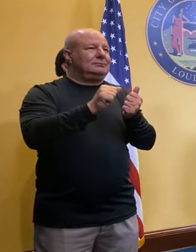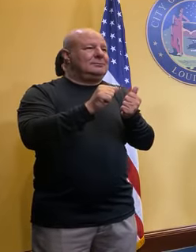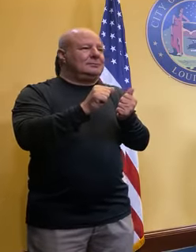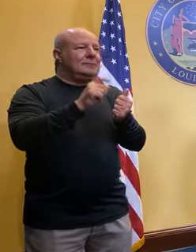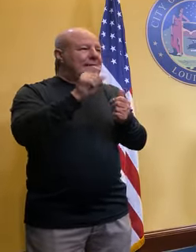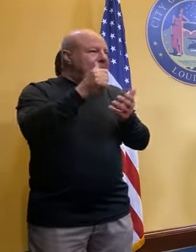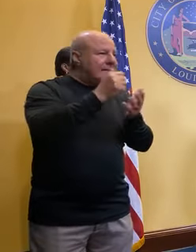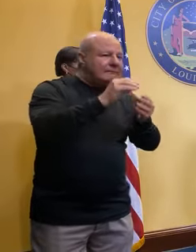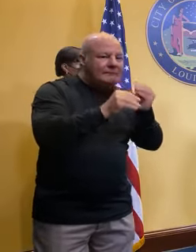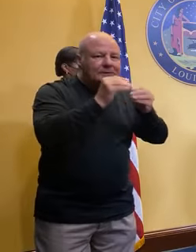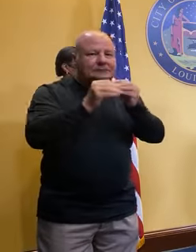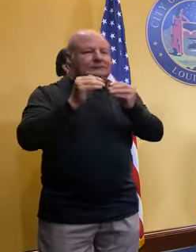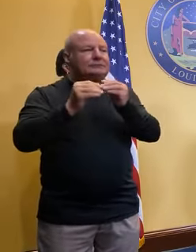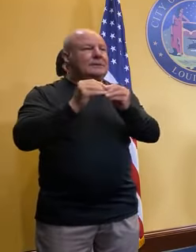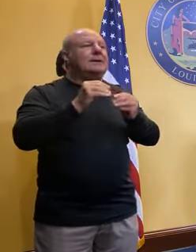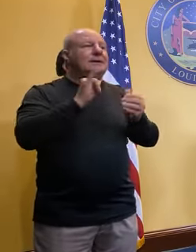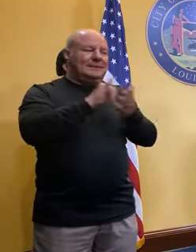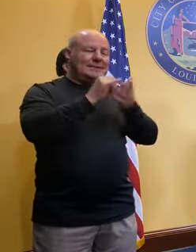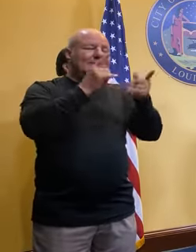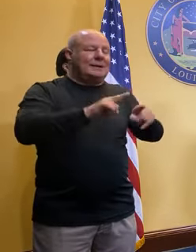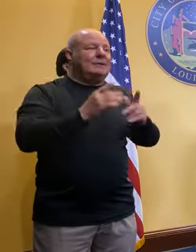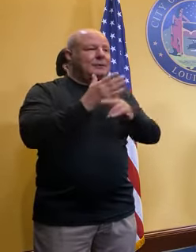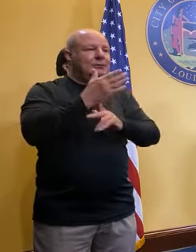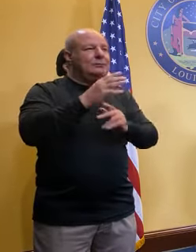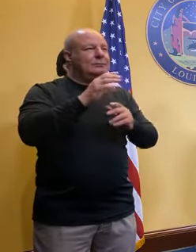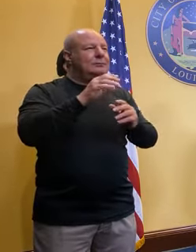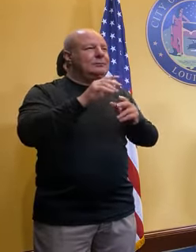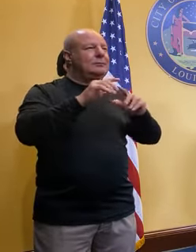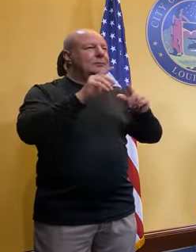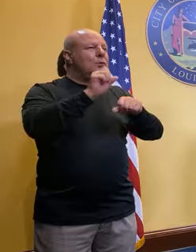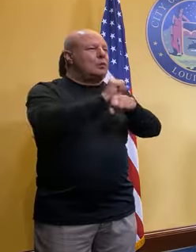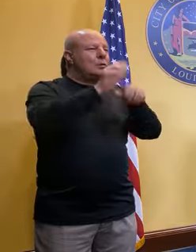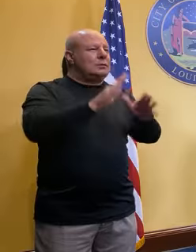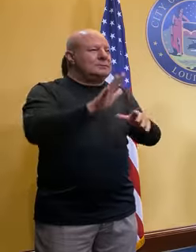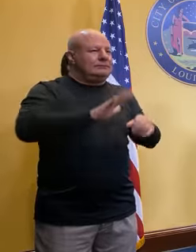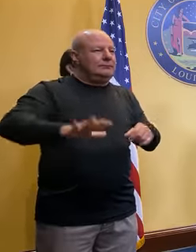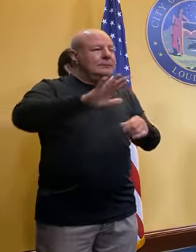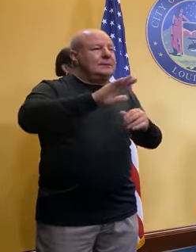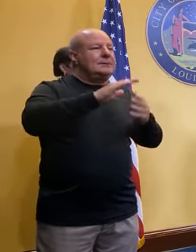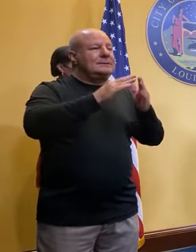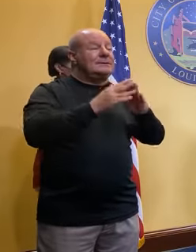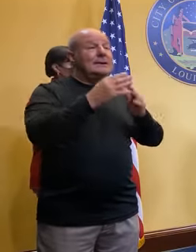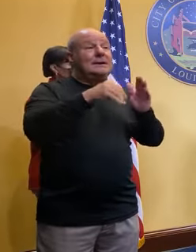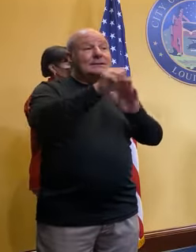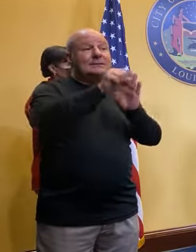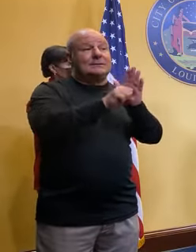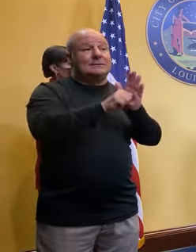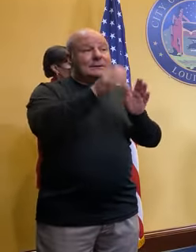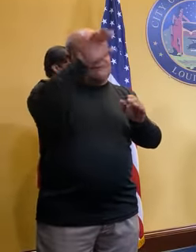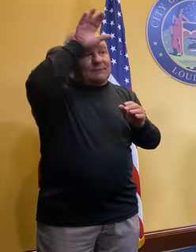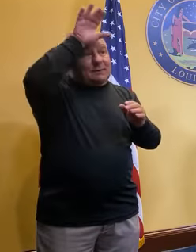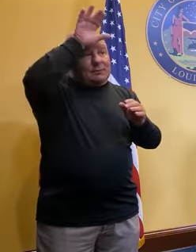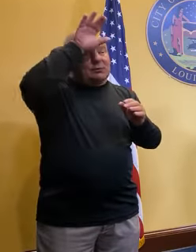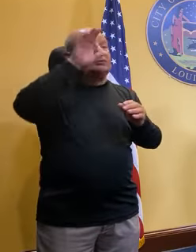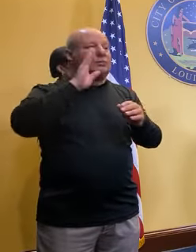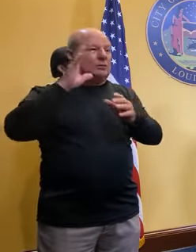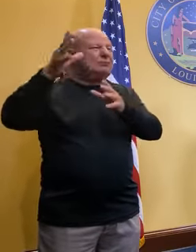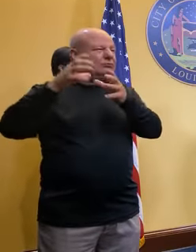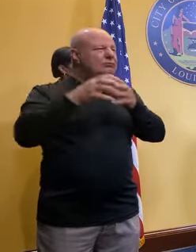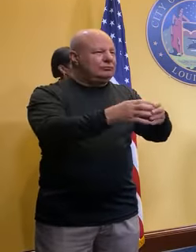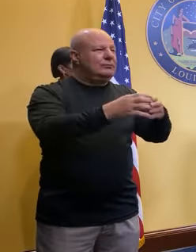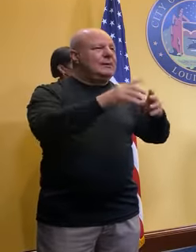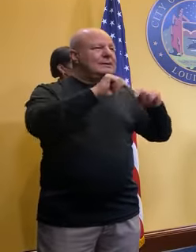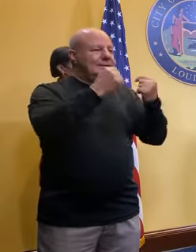crews throughout the city right now. We're also anticipating that the State Fire Marshal is bringing in a team that will assist us with that as well. So